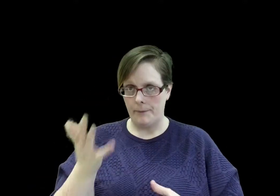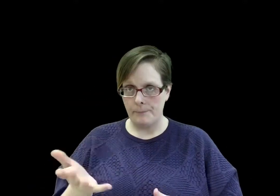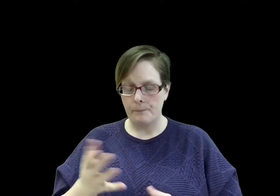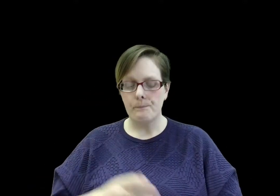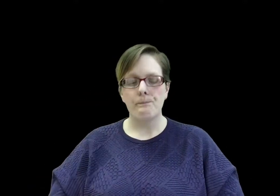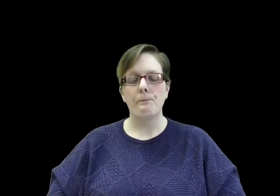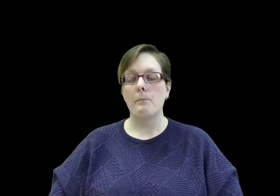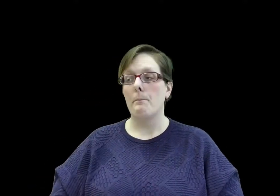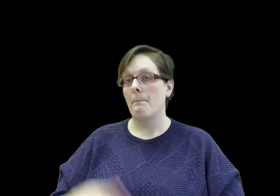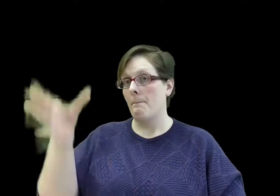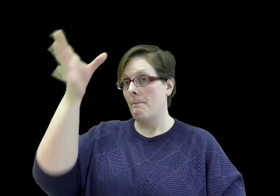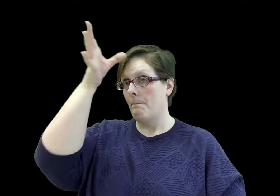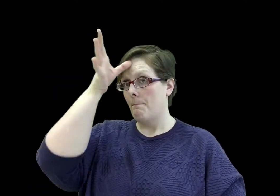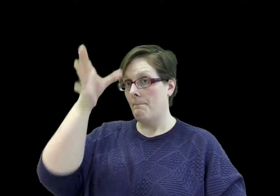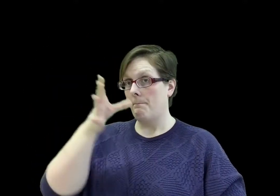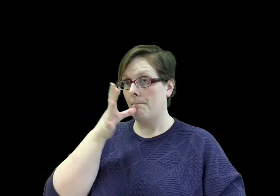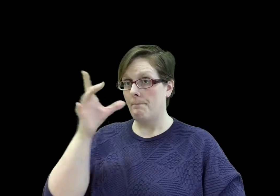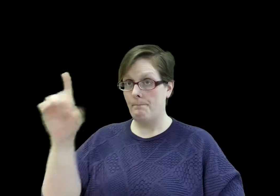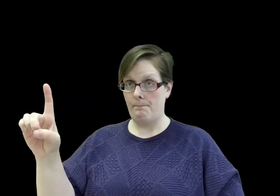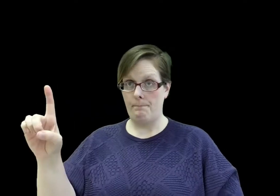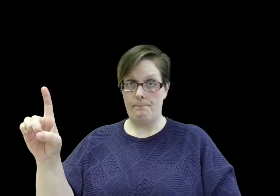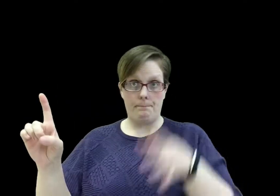everything. What does that explanation look like?